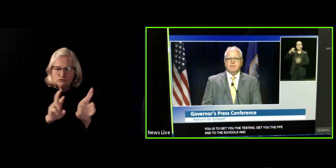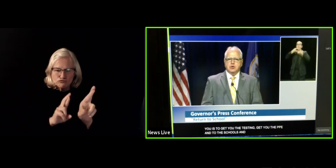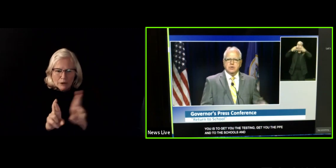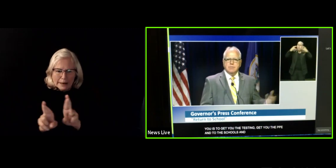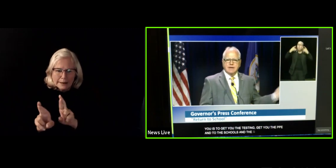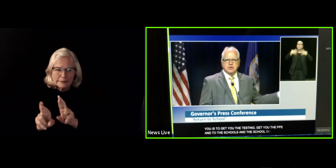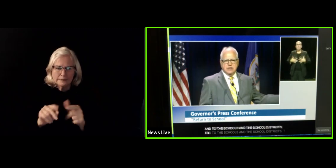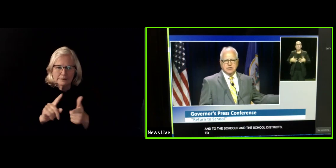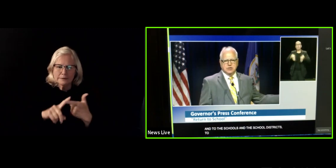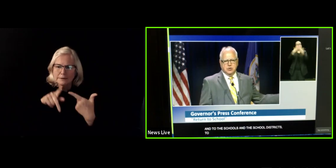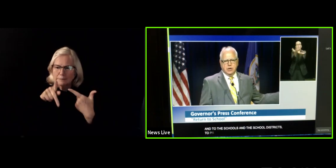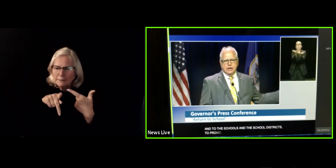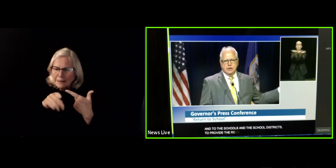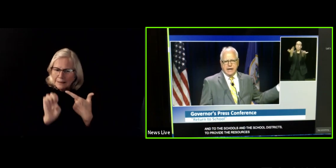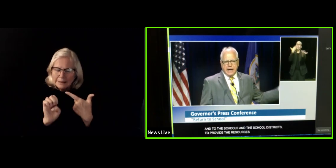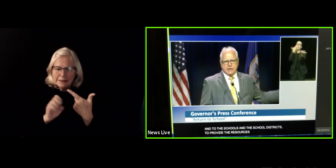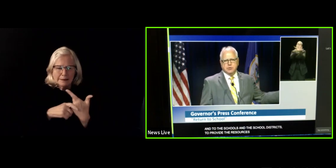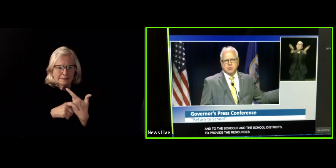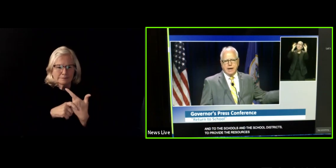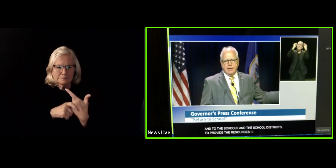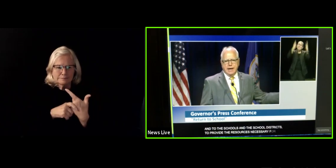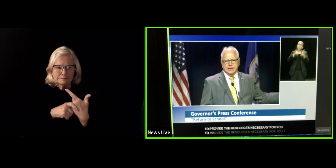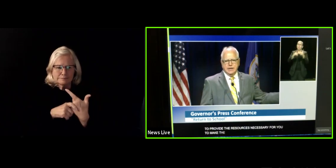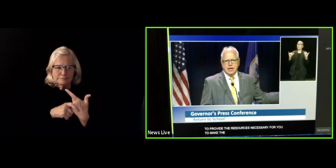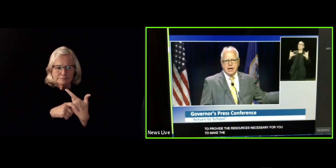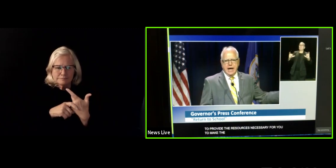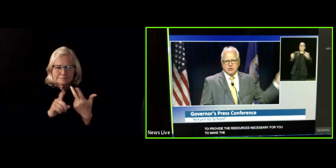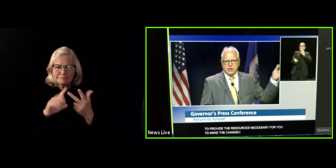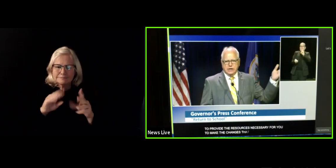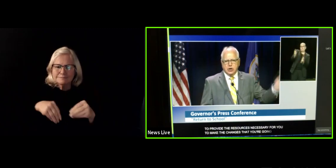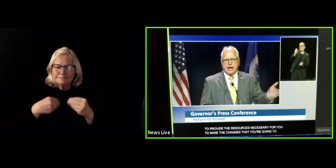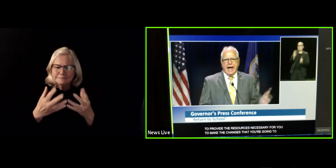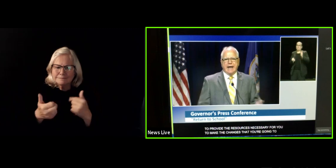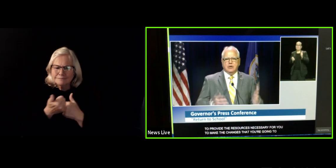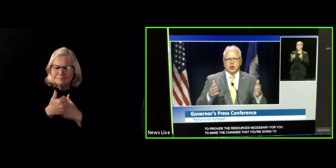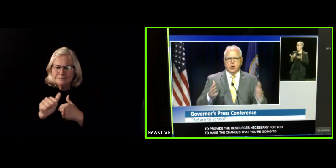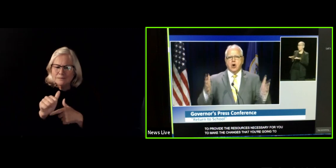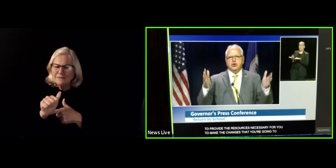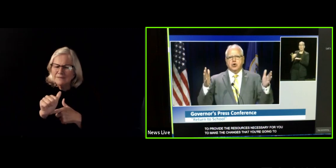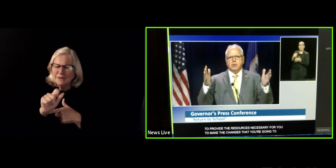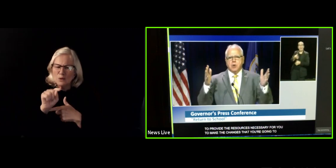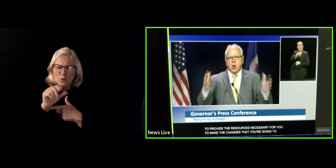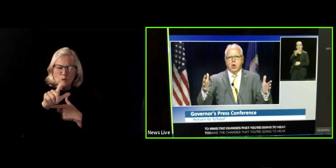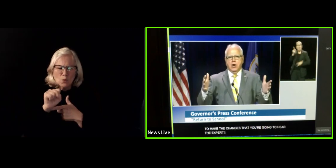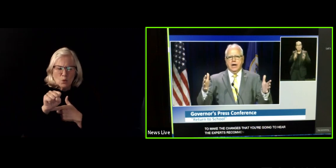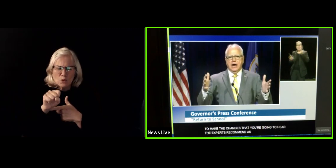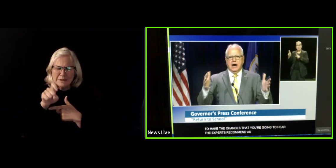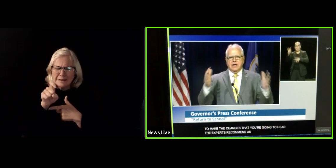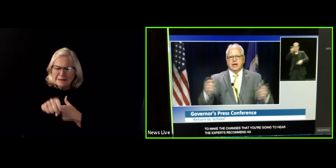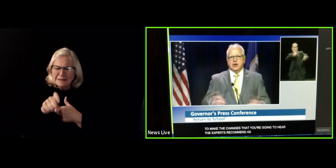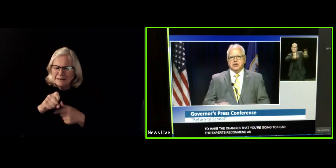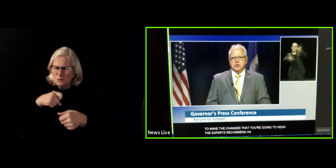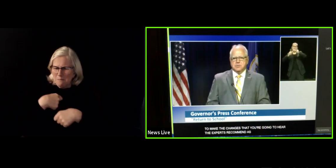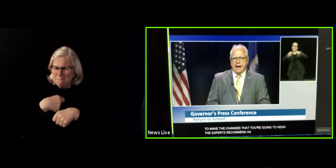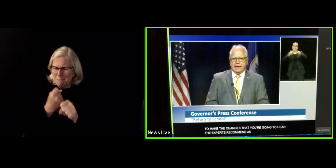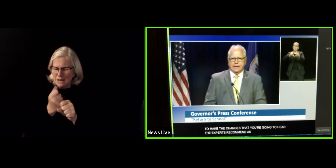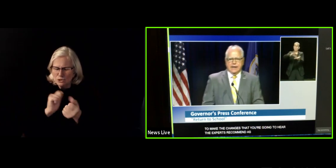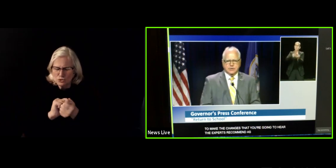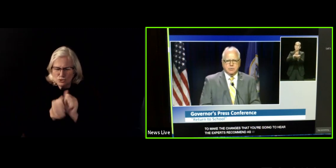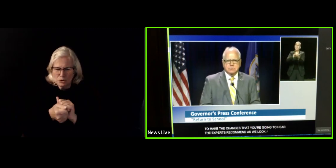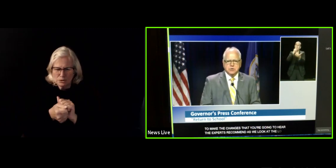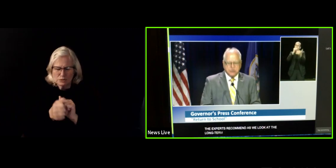for you to make the changes that you're going to hear the experts recommend as we look at the long-term goal of getting our students back in